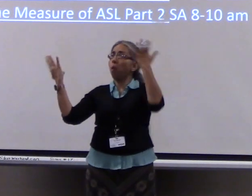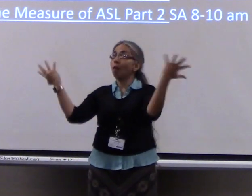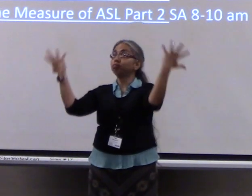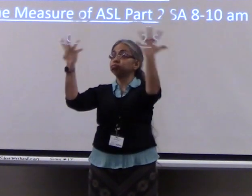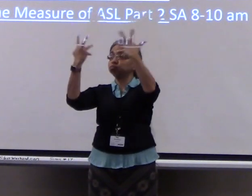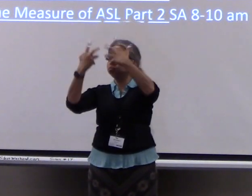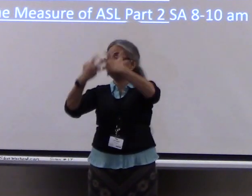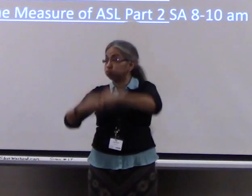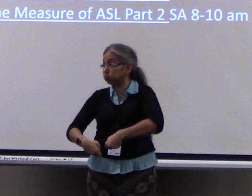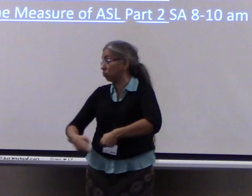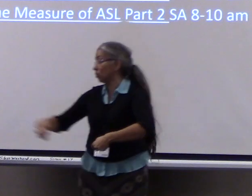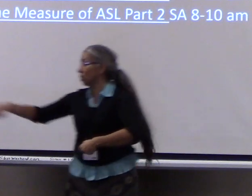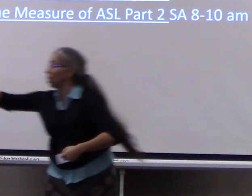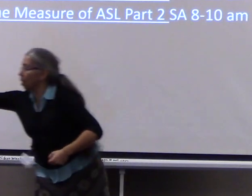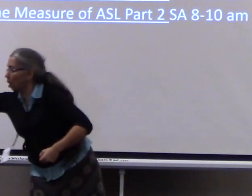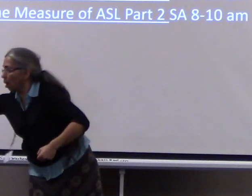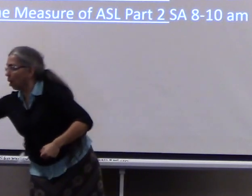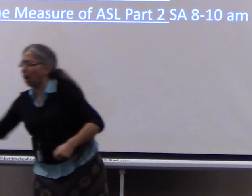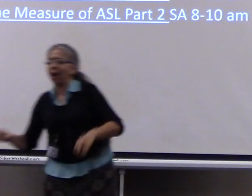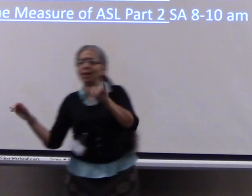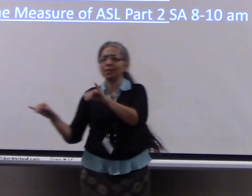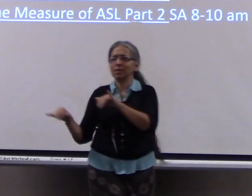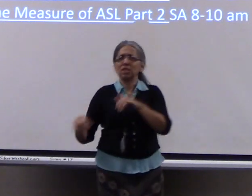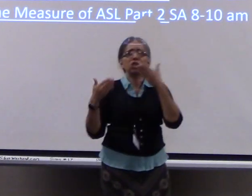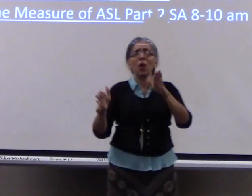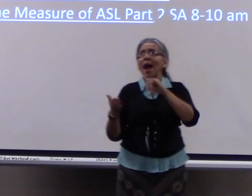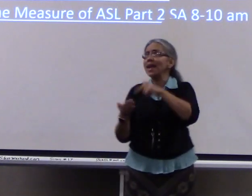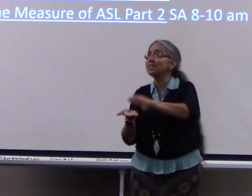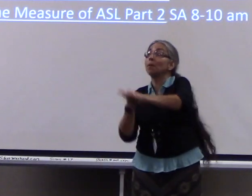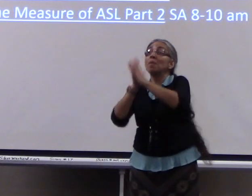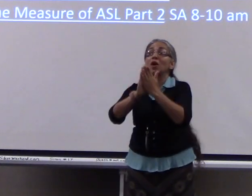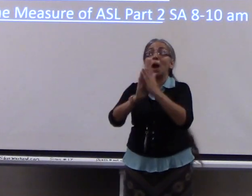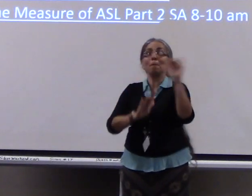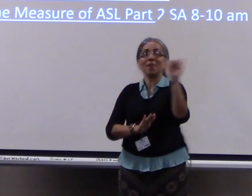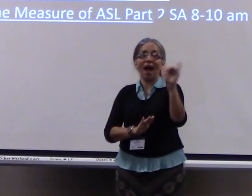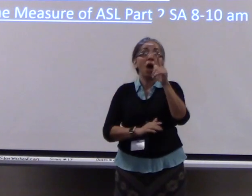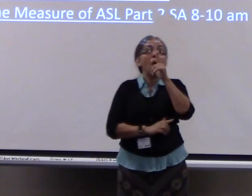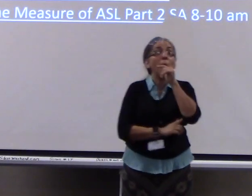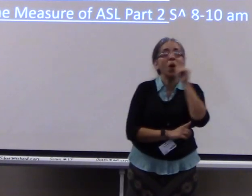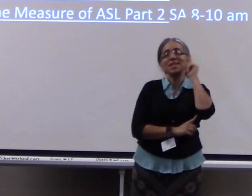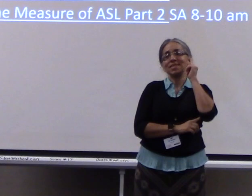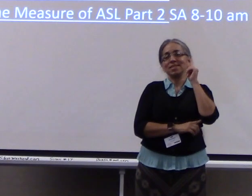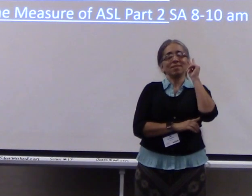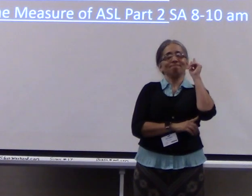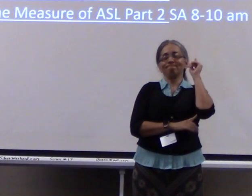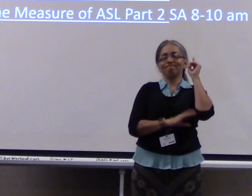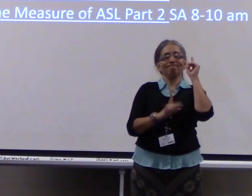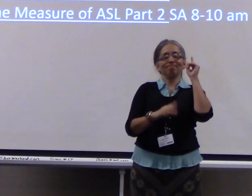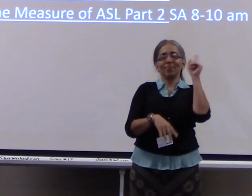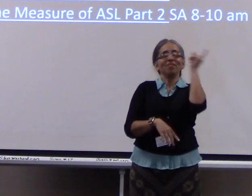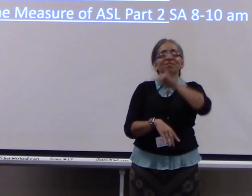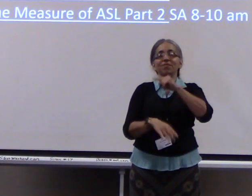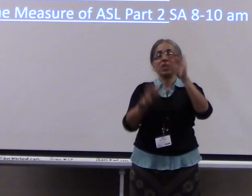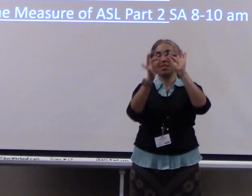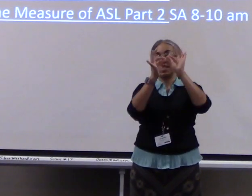fall over. It would just collapse. It wouldn't make any sense. So